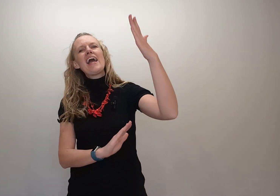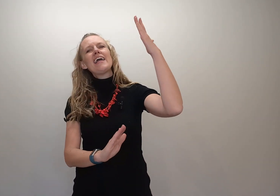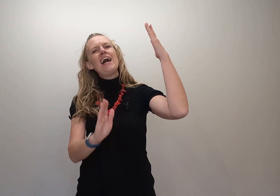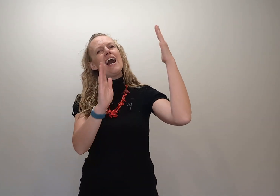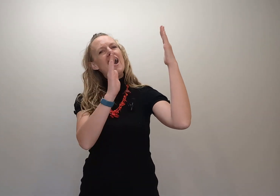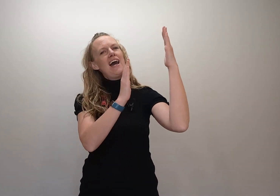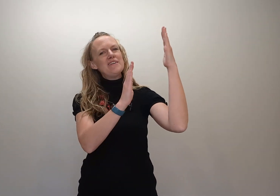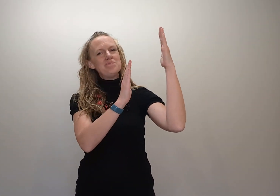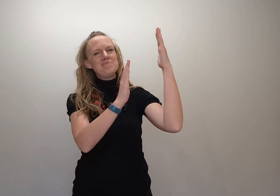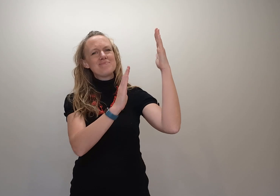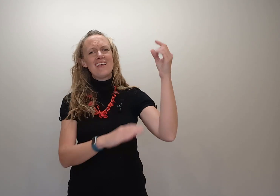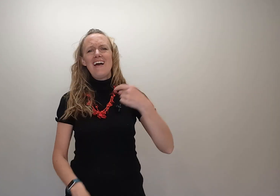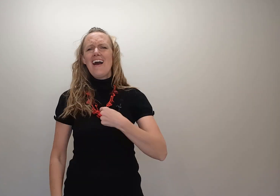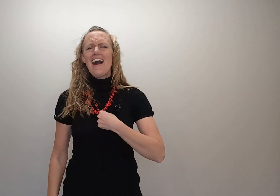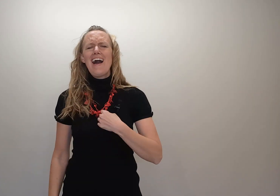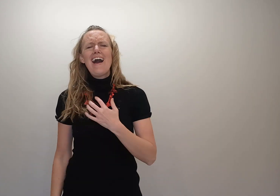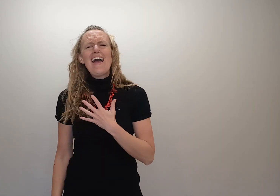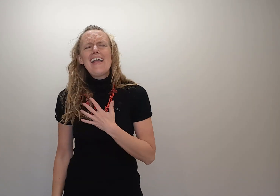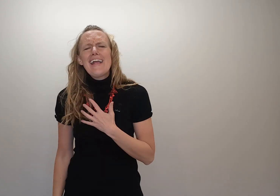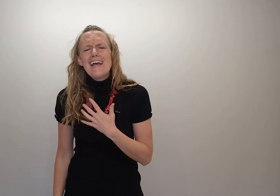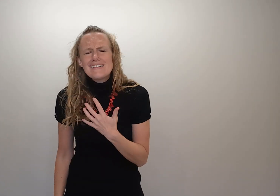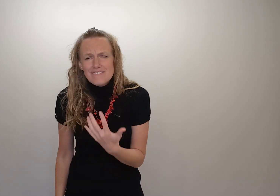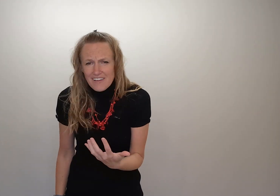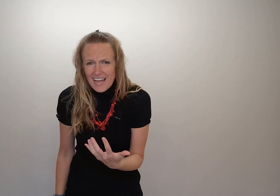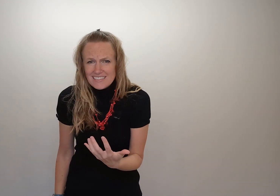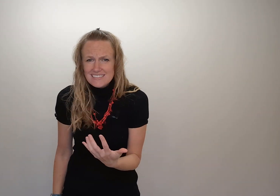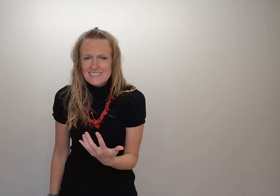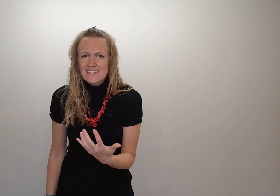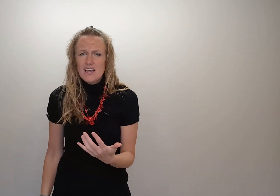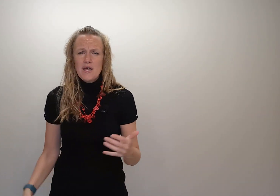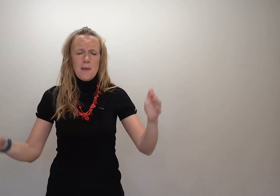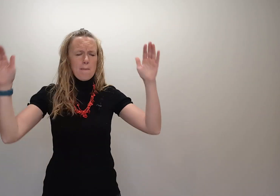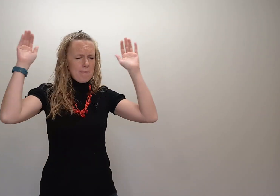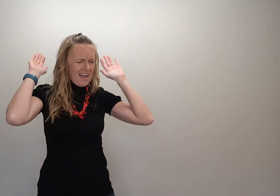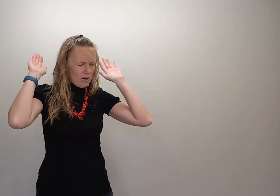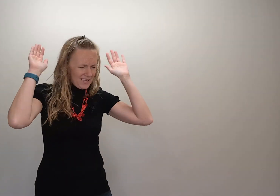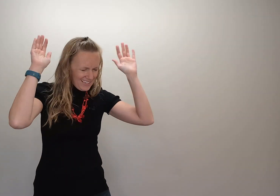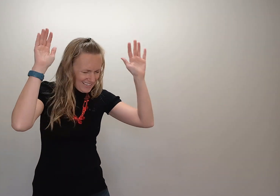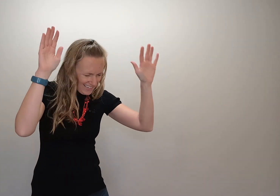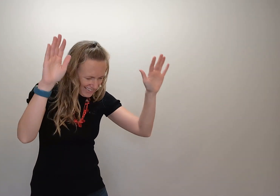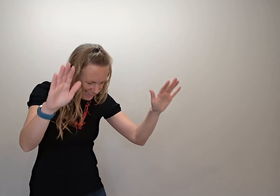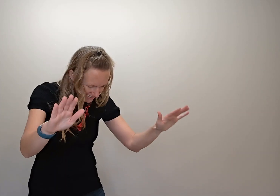I come. I confess, bowing